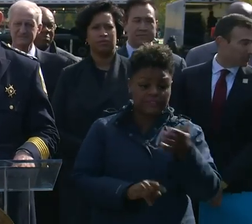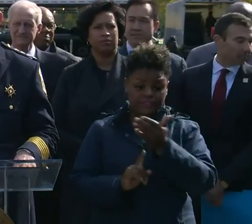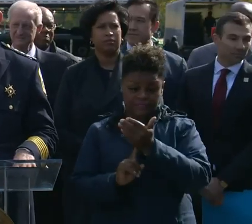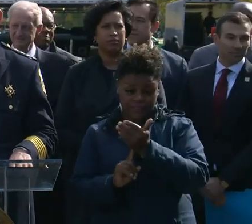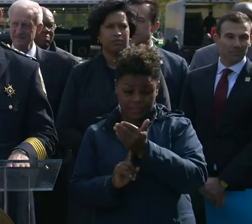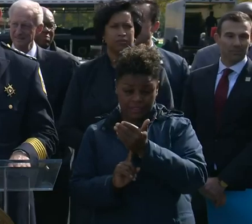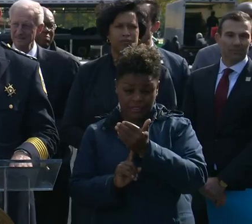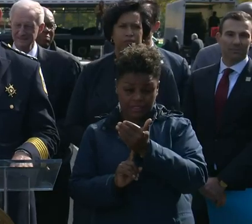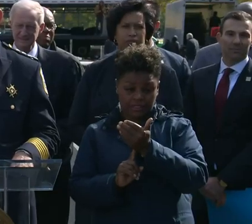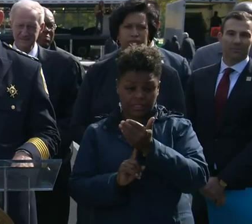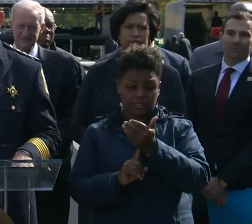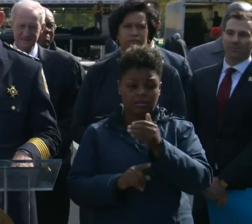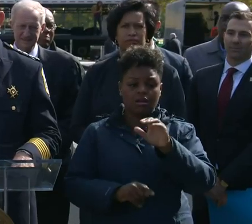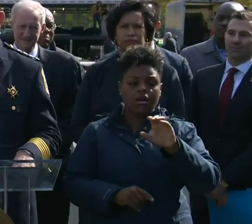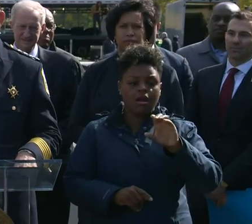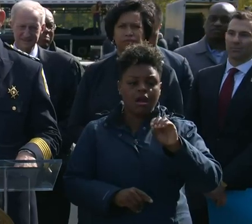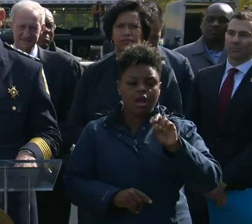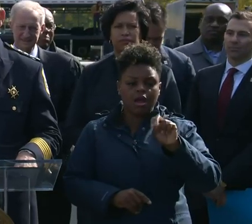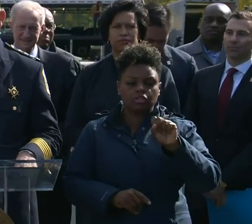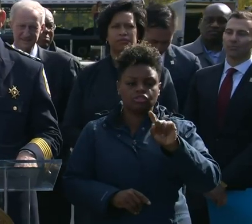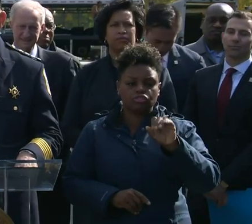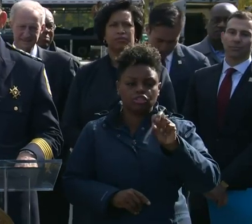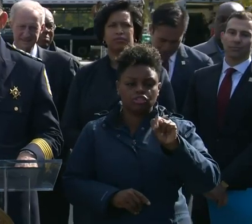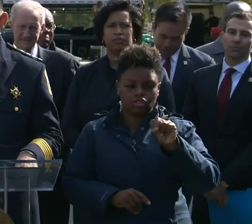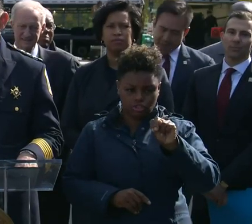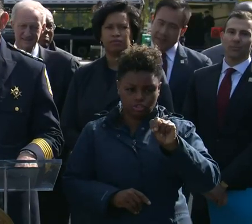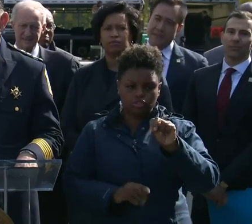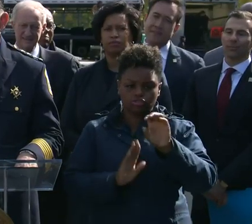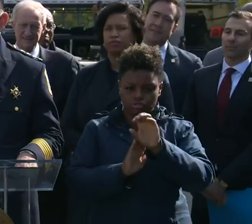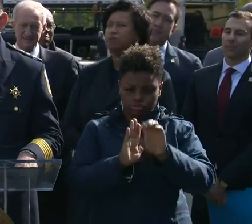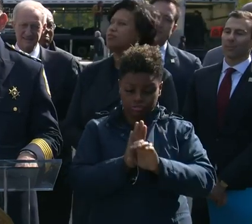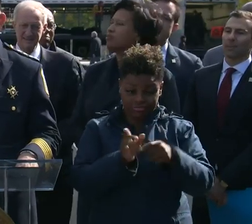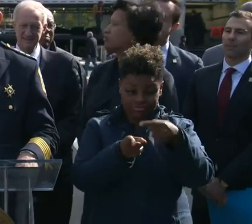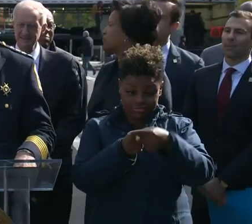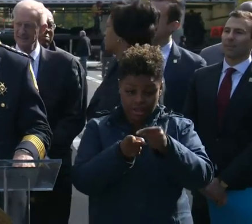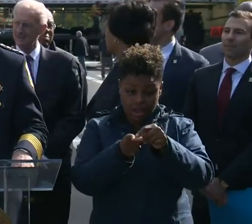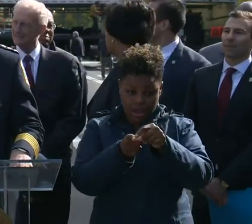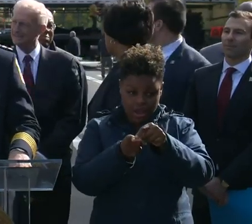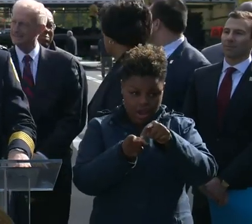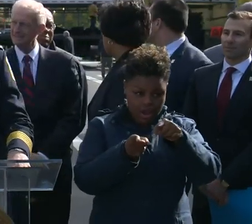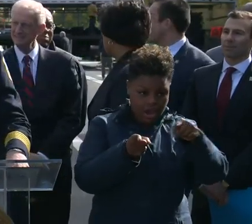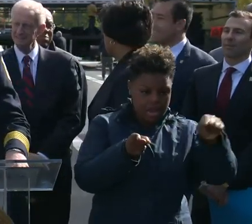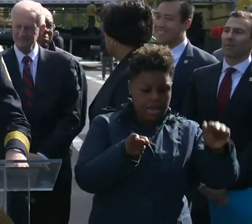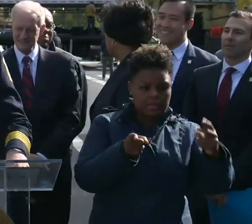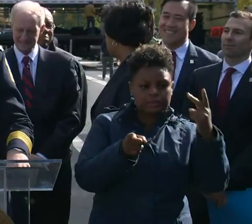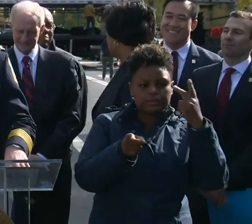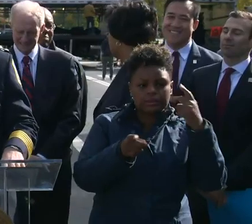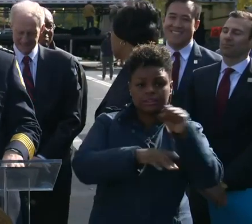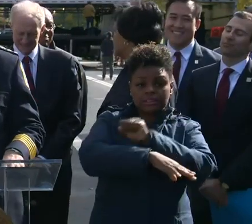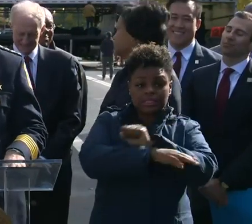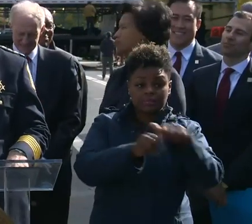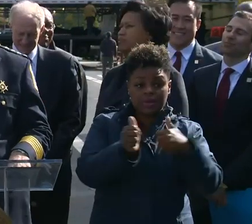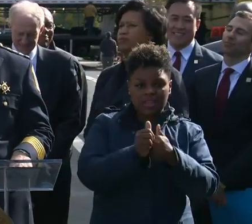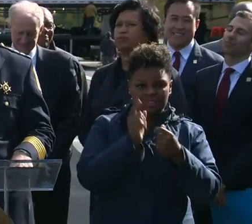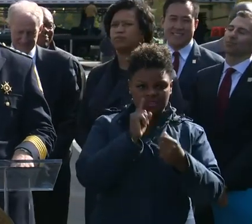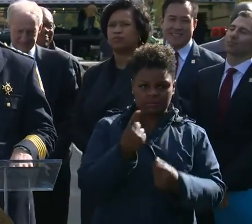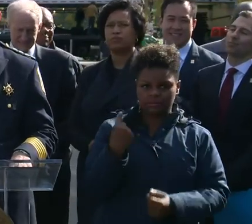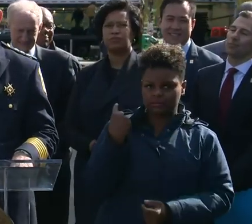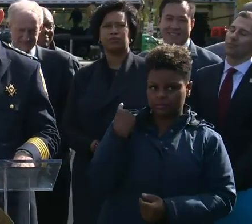to 3rd Street, where the stage will be set. You can see them setting up the stage behind me. The rally should begin